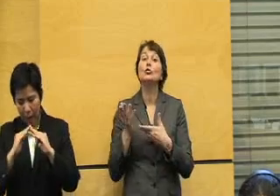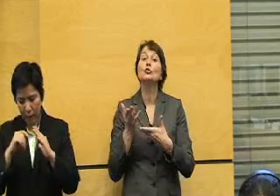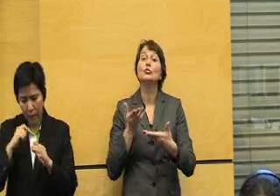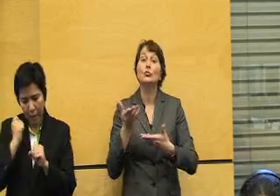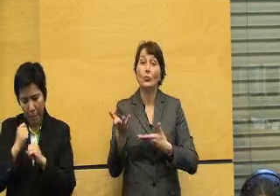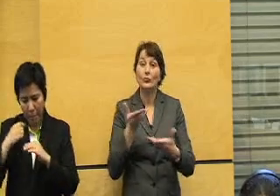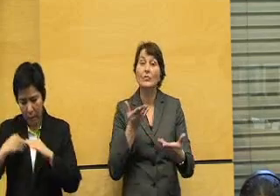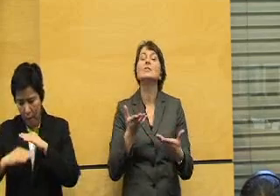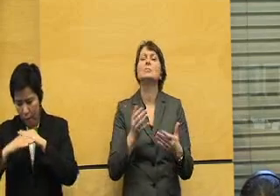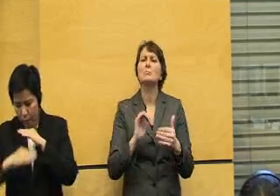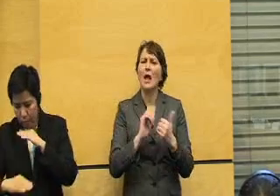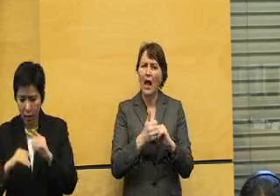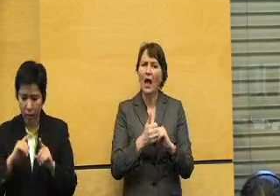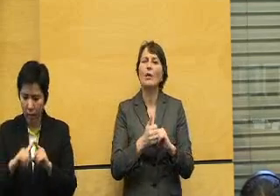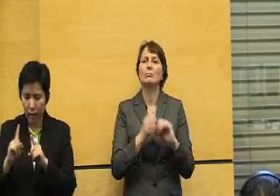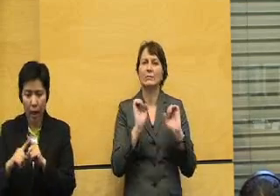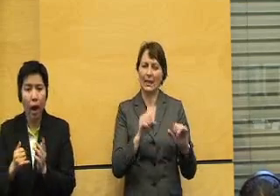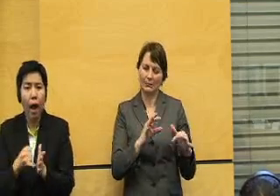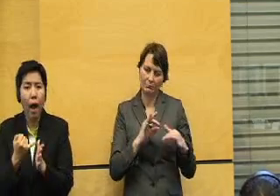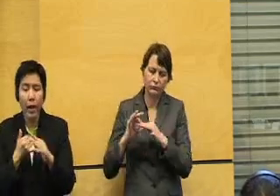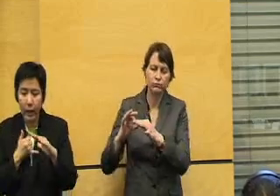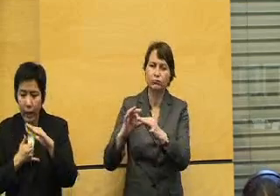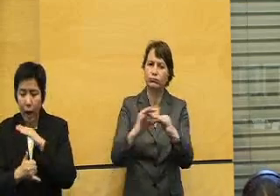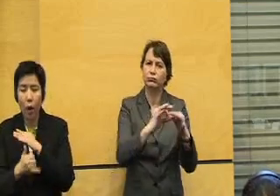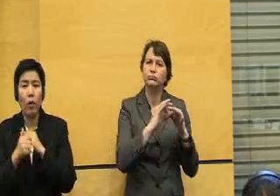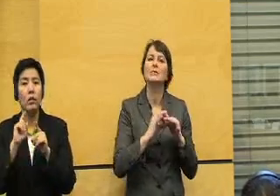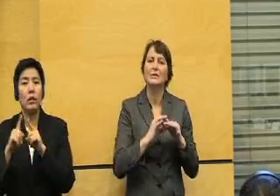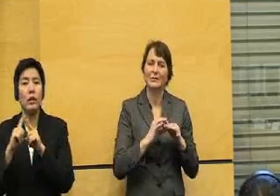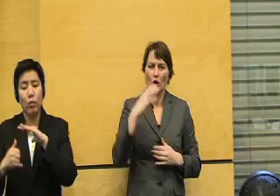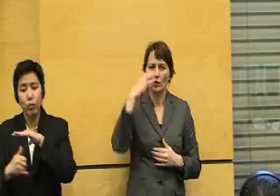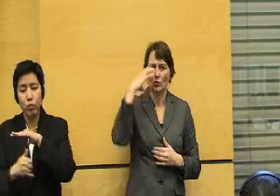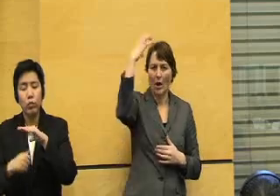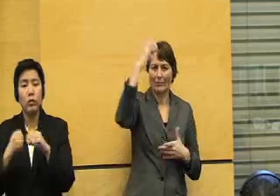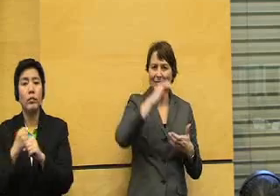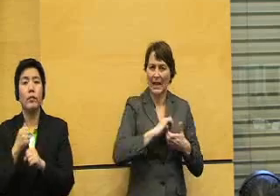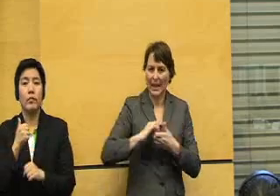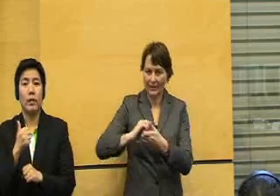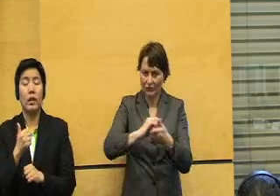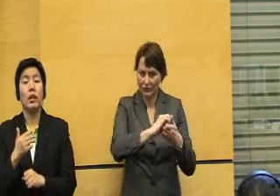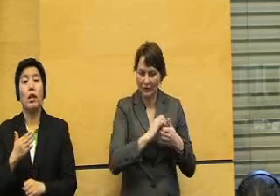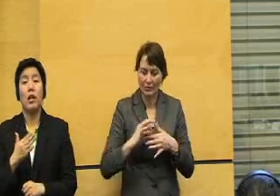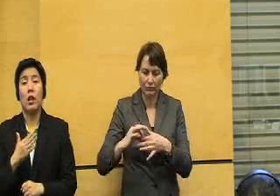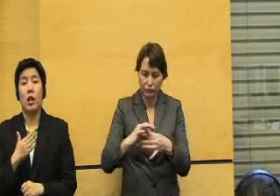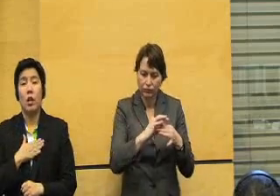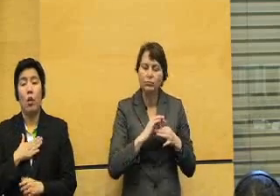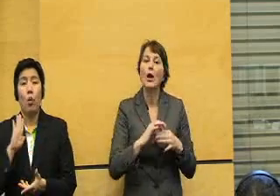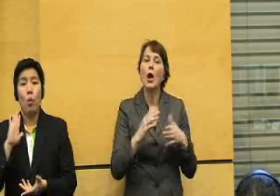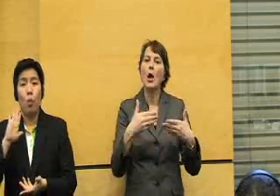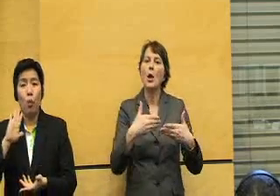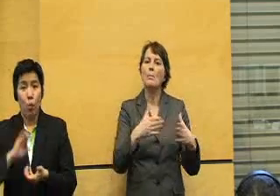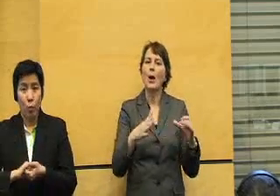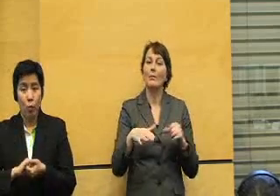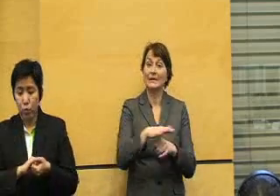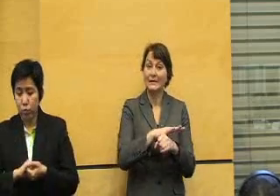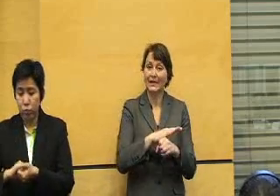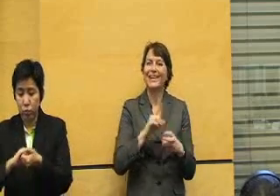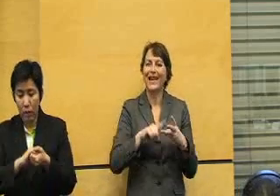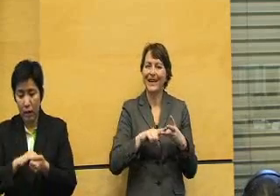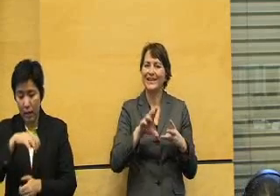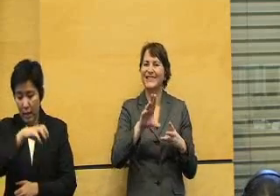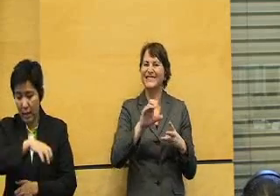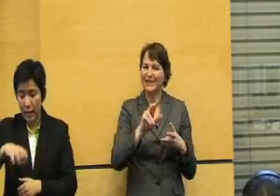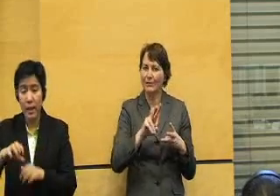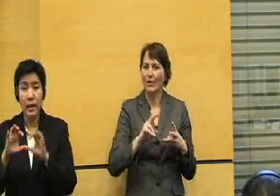through the cooperation among and between government agencies, the private sector, and civil society,